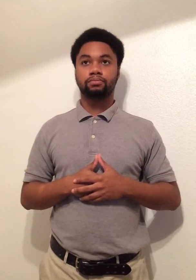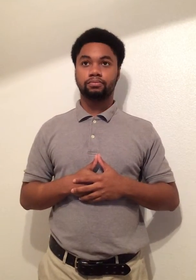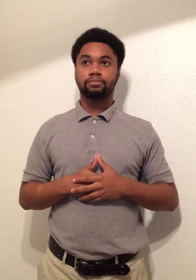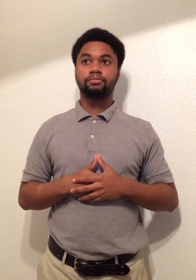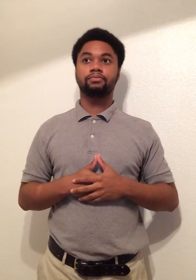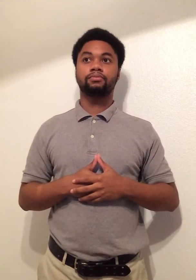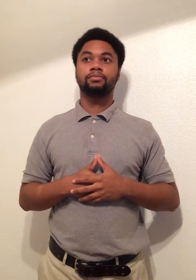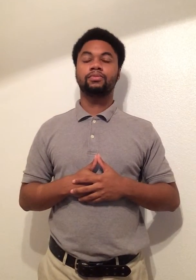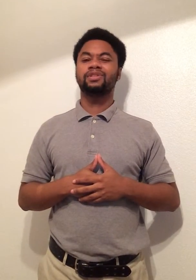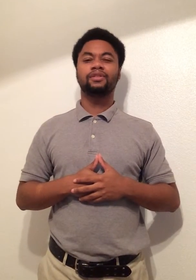are very simple.